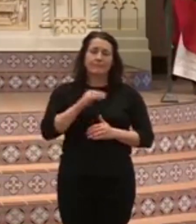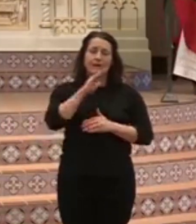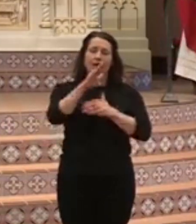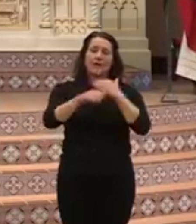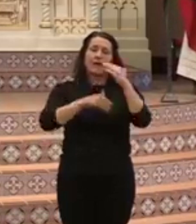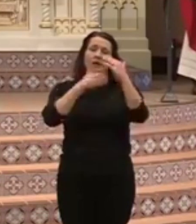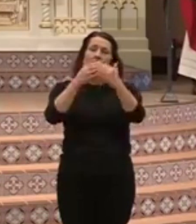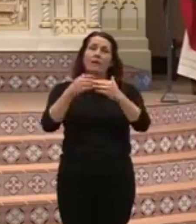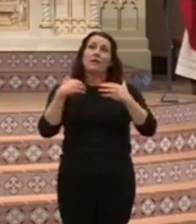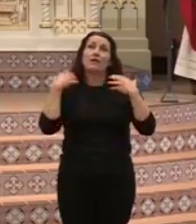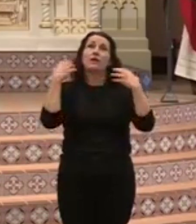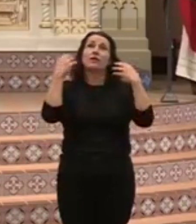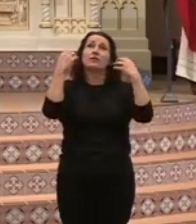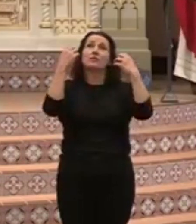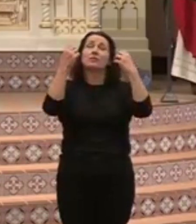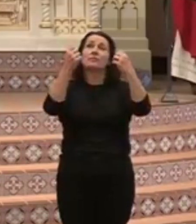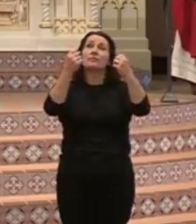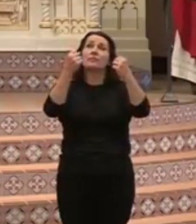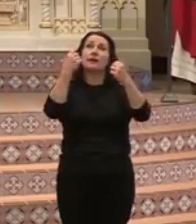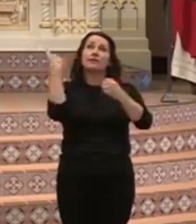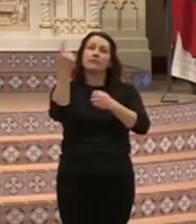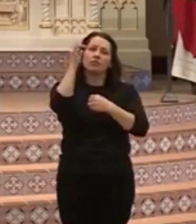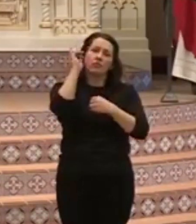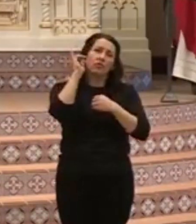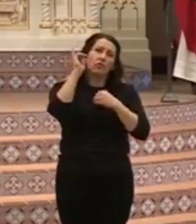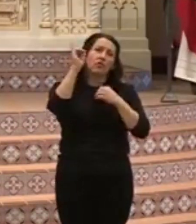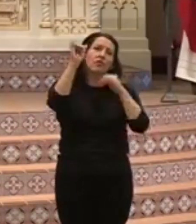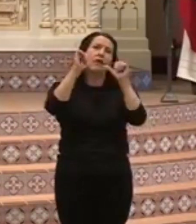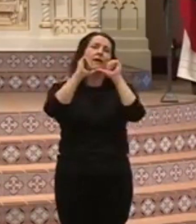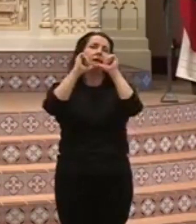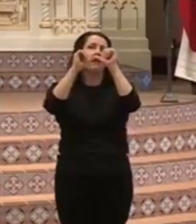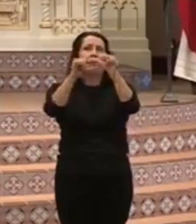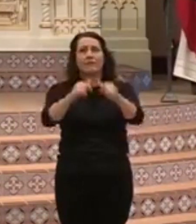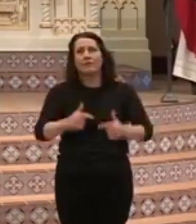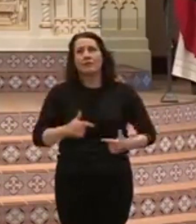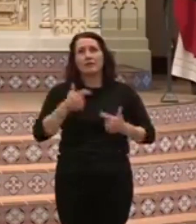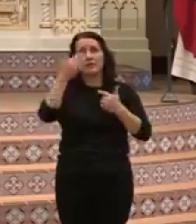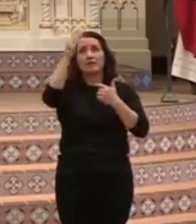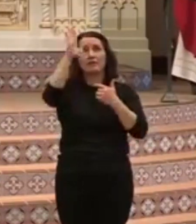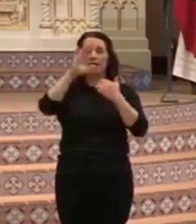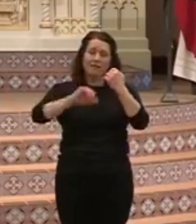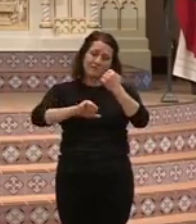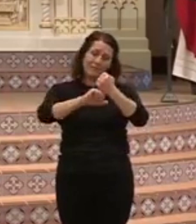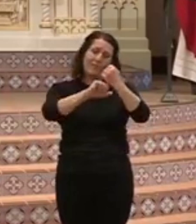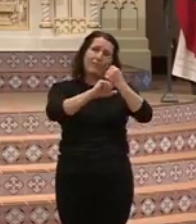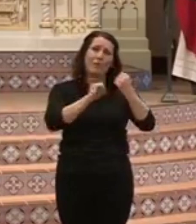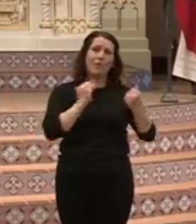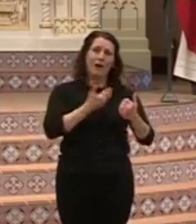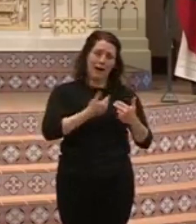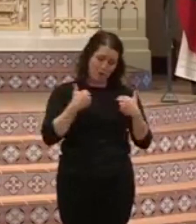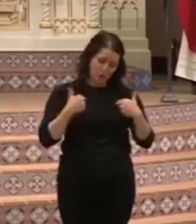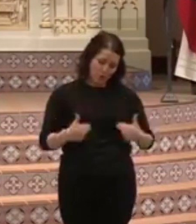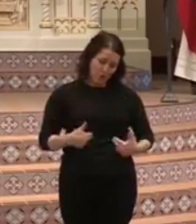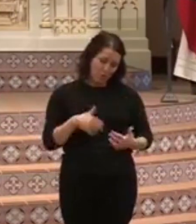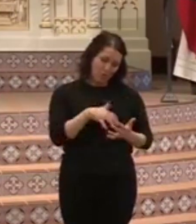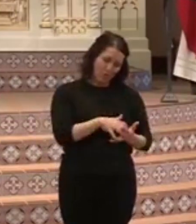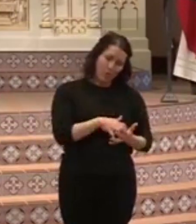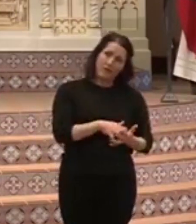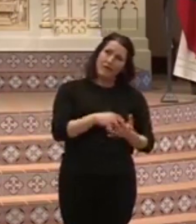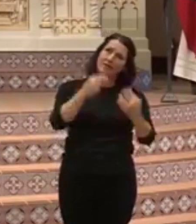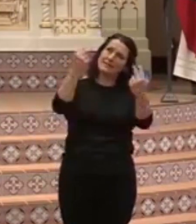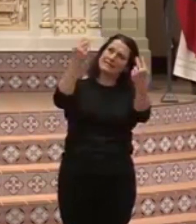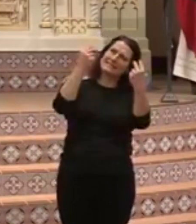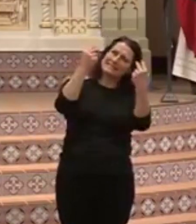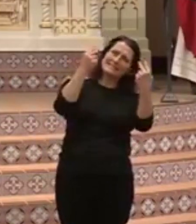Almighty, ever-living God, only support of our human weakness, look with compassion upon